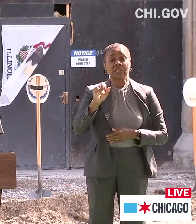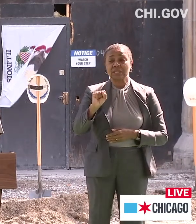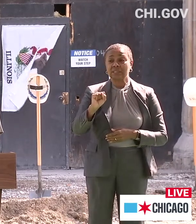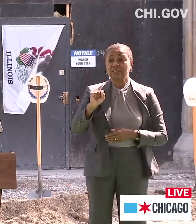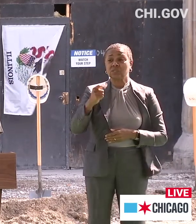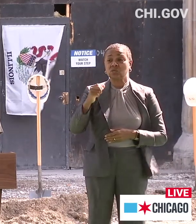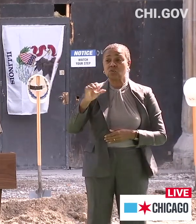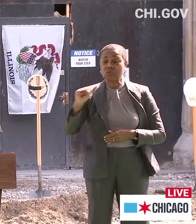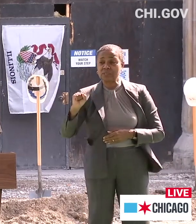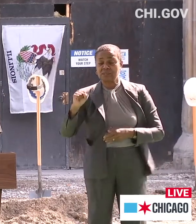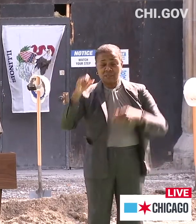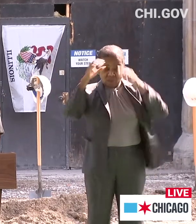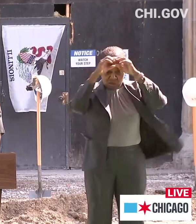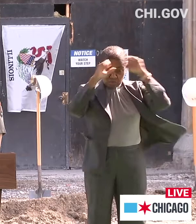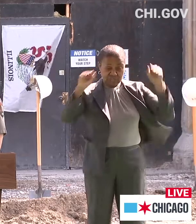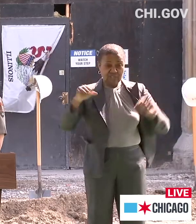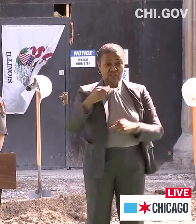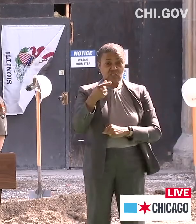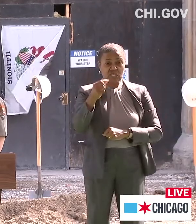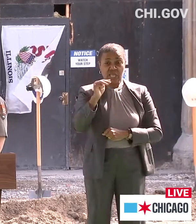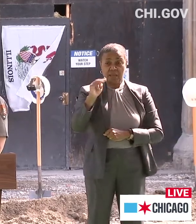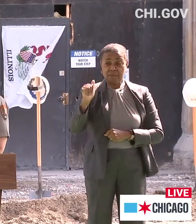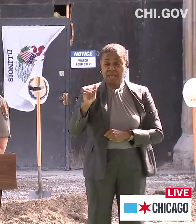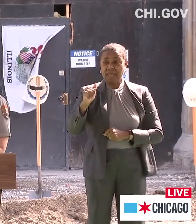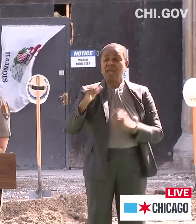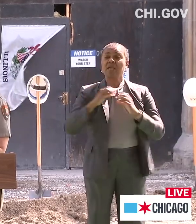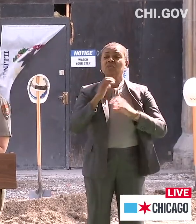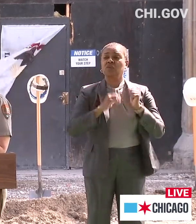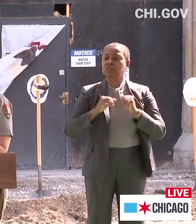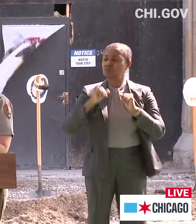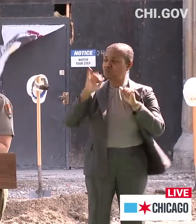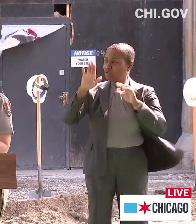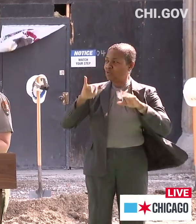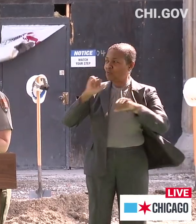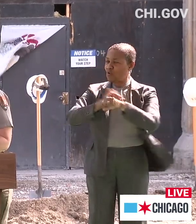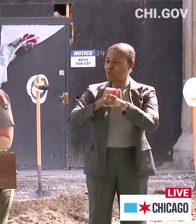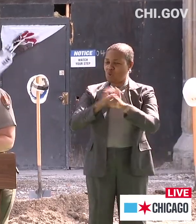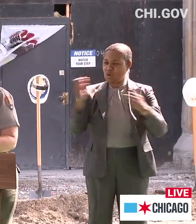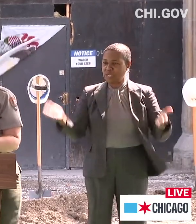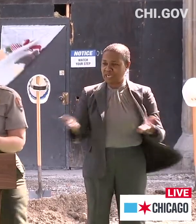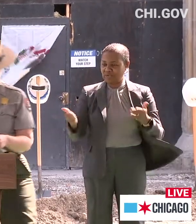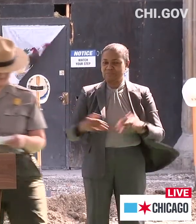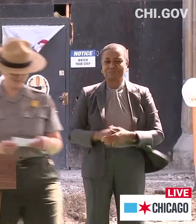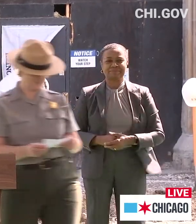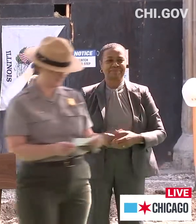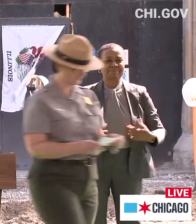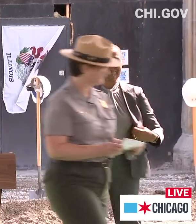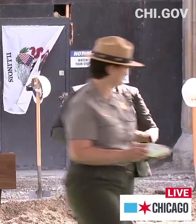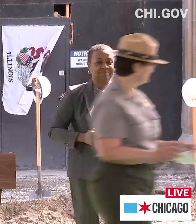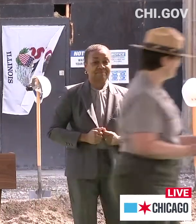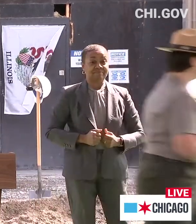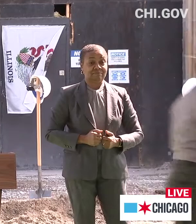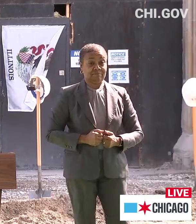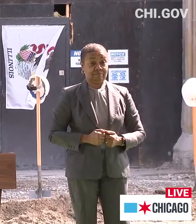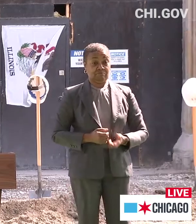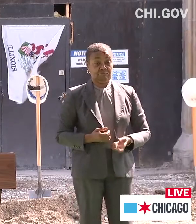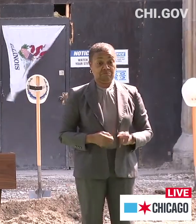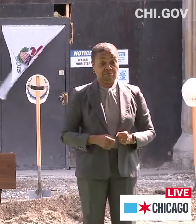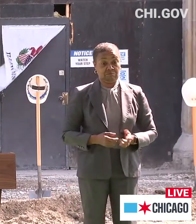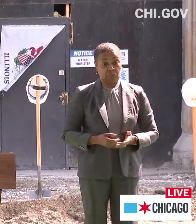the president of GMA Construction Group, who's doing such a great job here. Welcome, Cornelius.